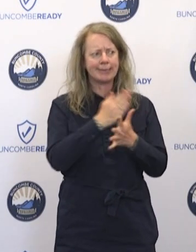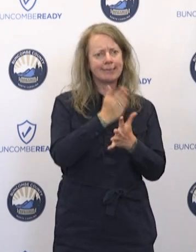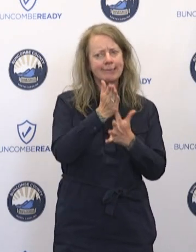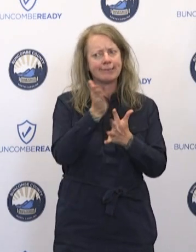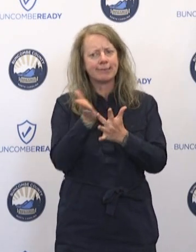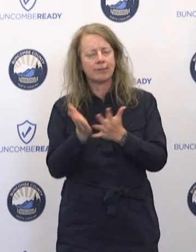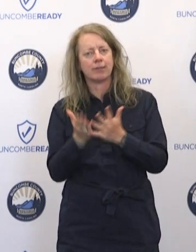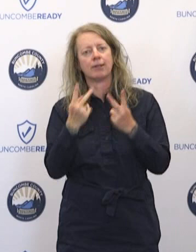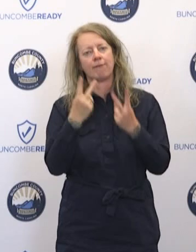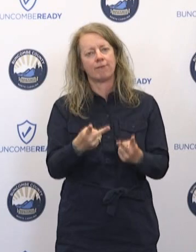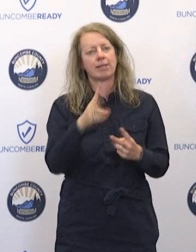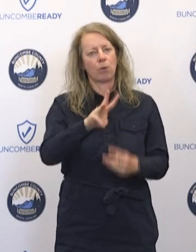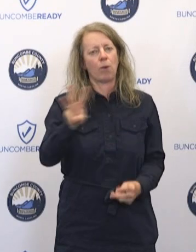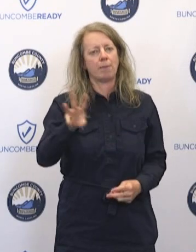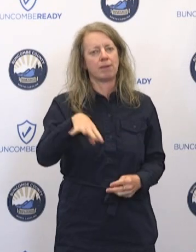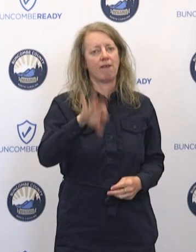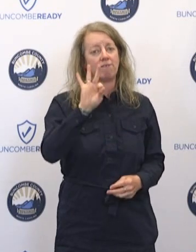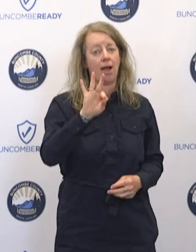please visit